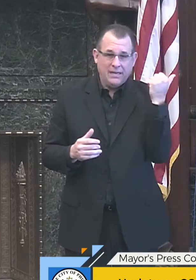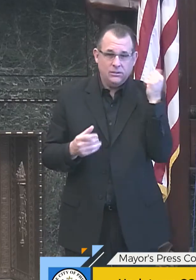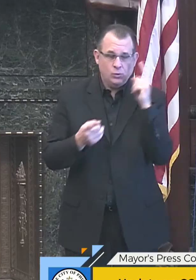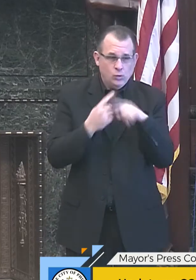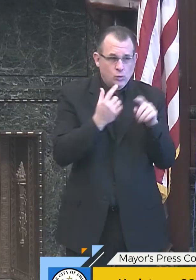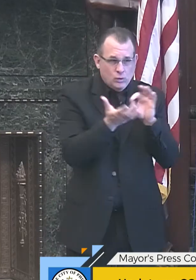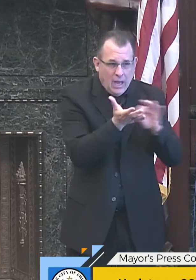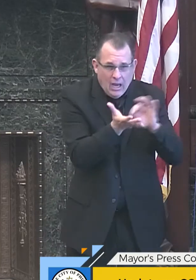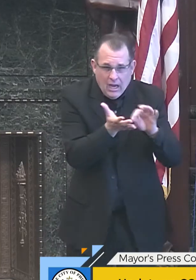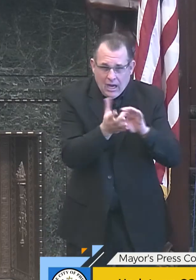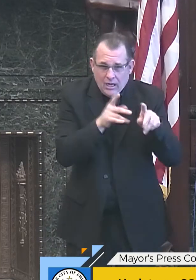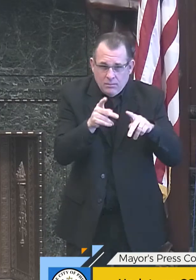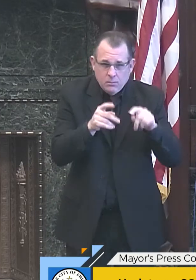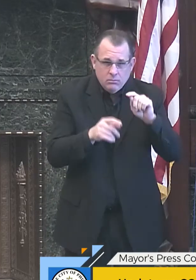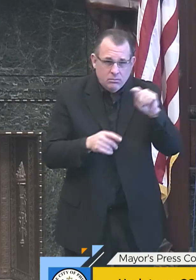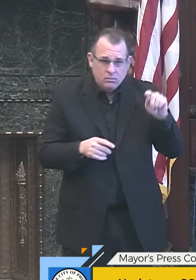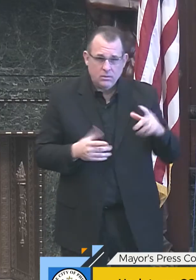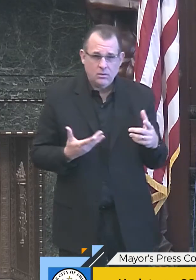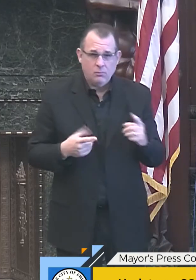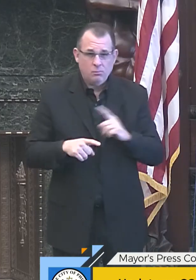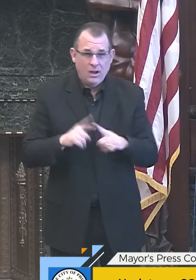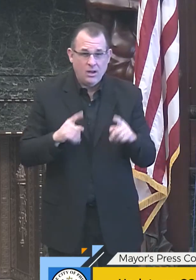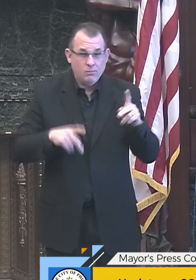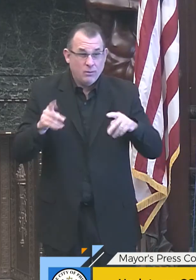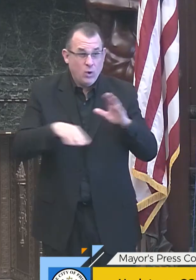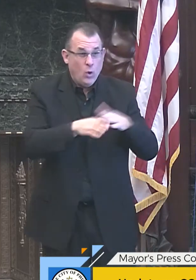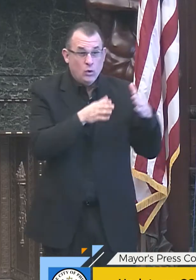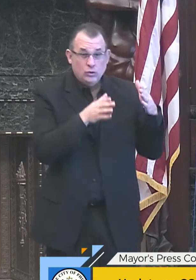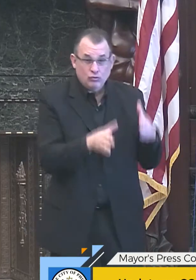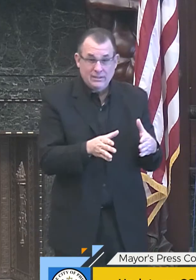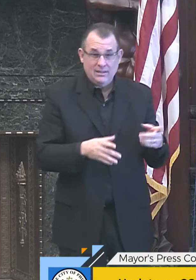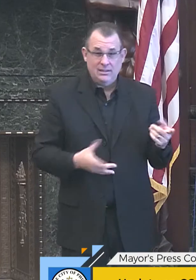Regarding social distancing for those that are unsheltered,